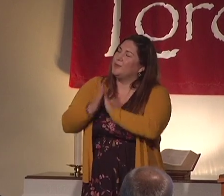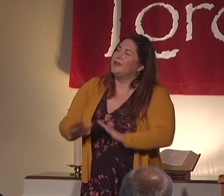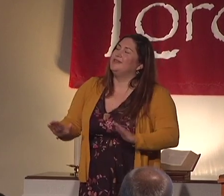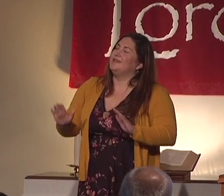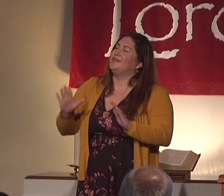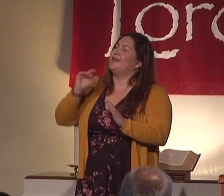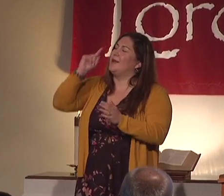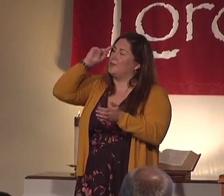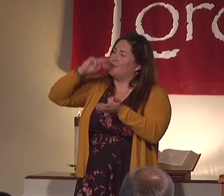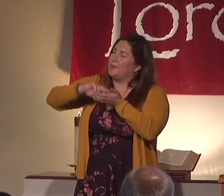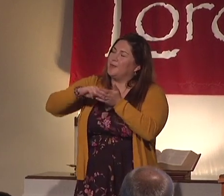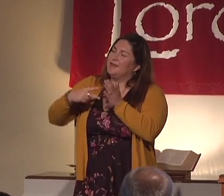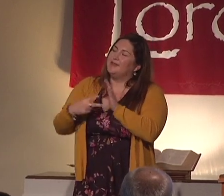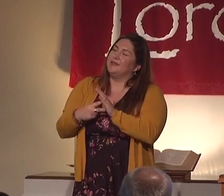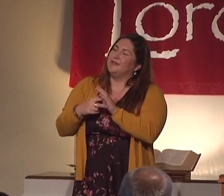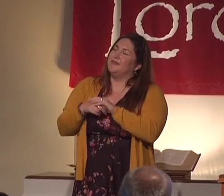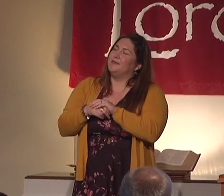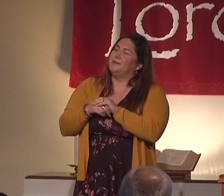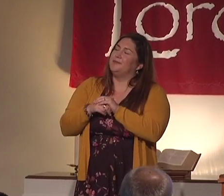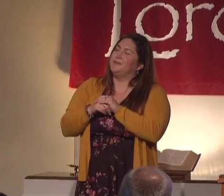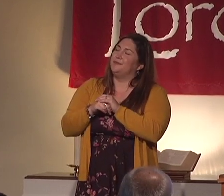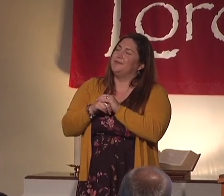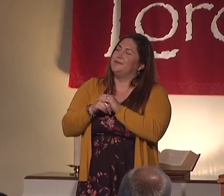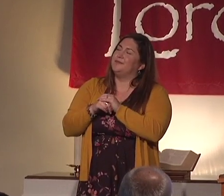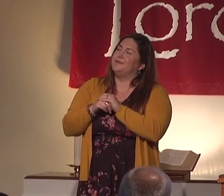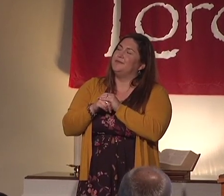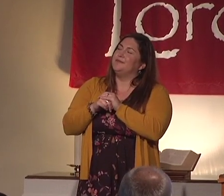You have given us peace and a purpose.